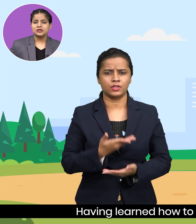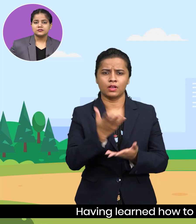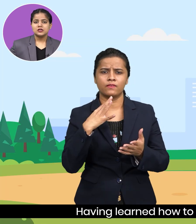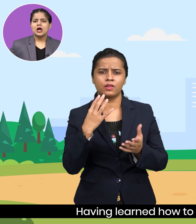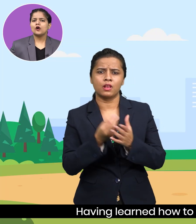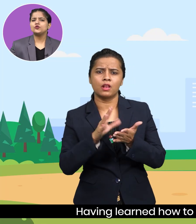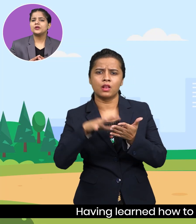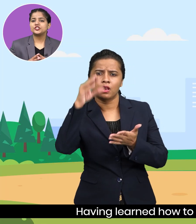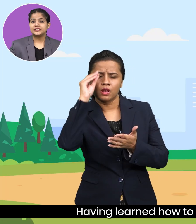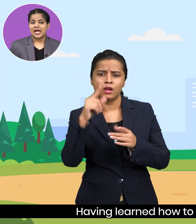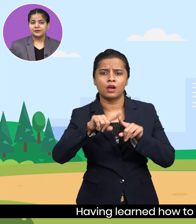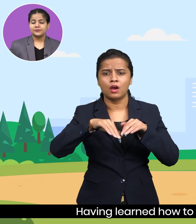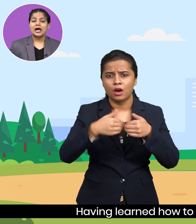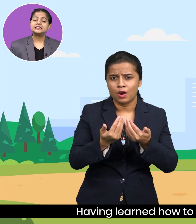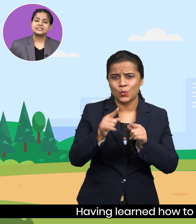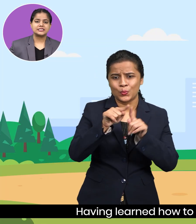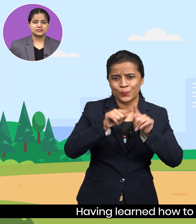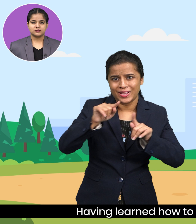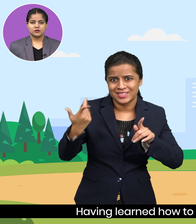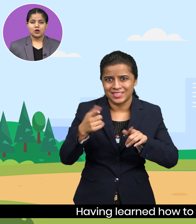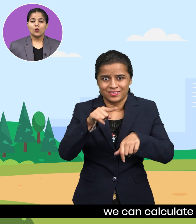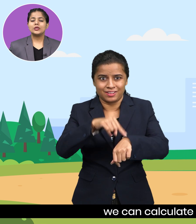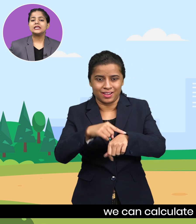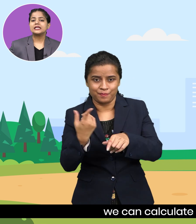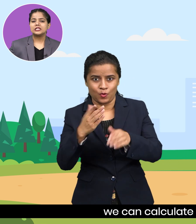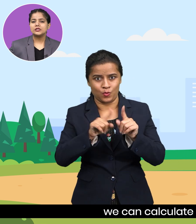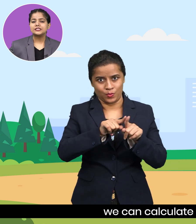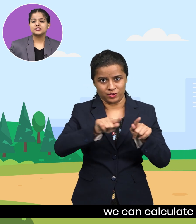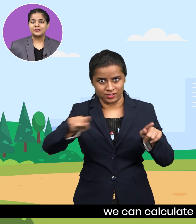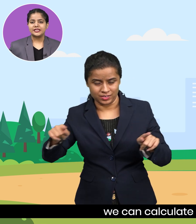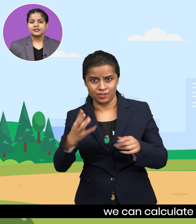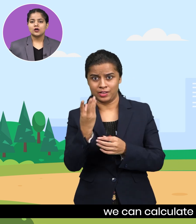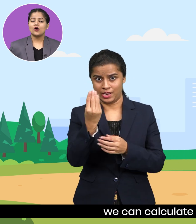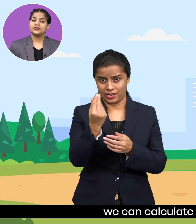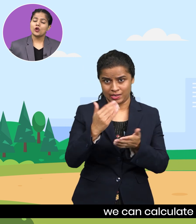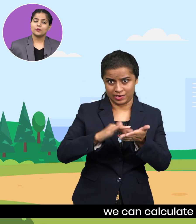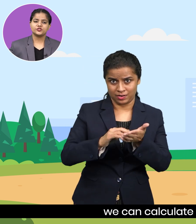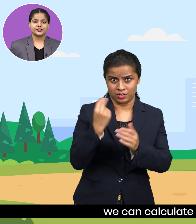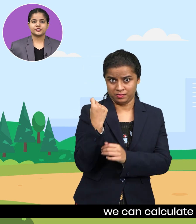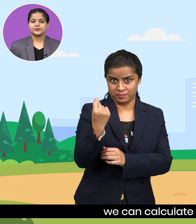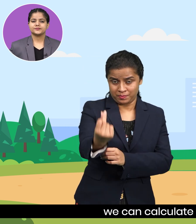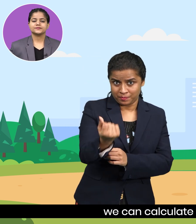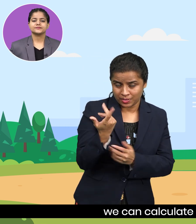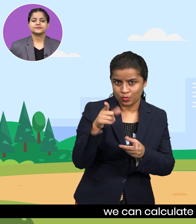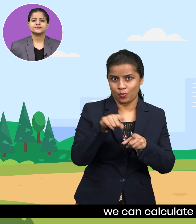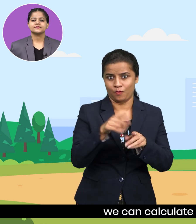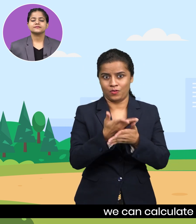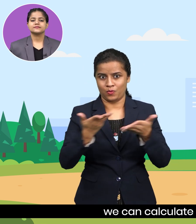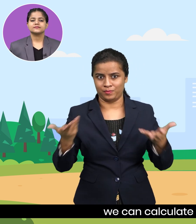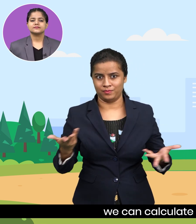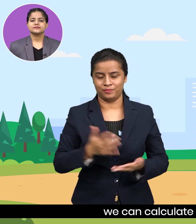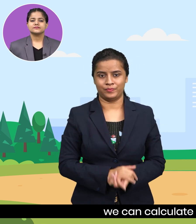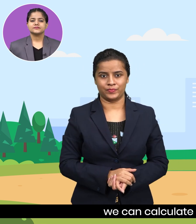Having learned how to measure time and distance, we can calculate the speed of an object.